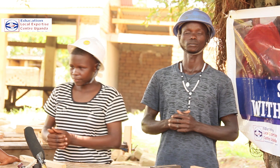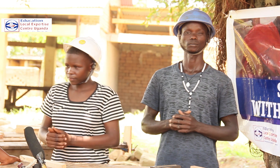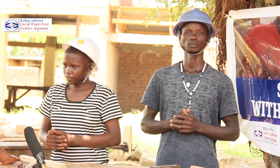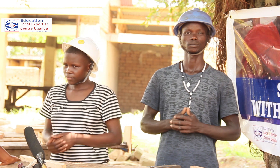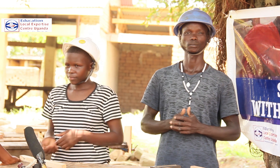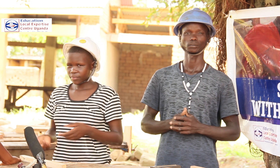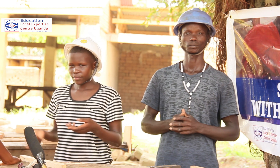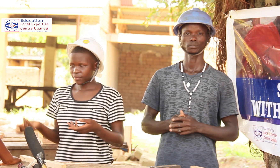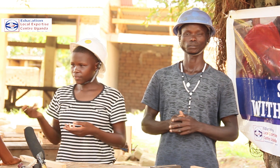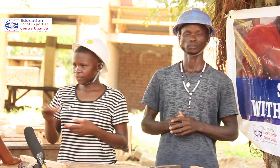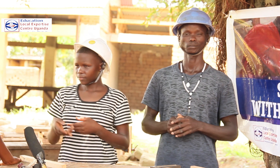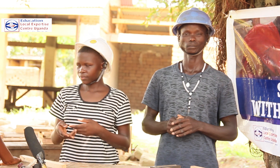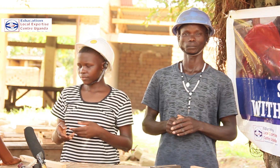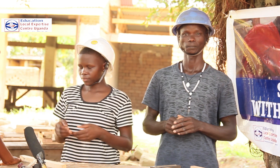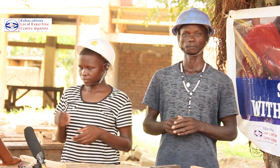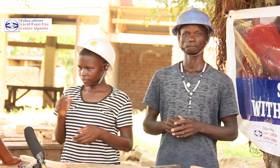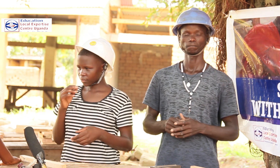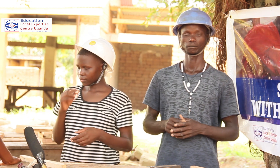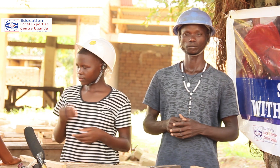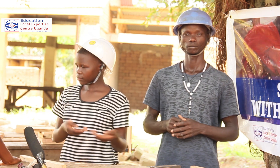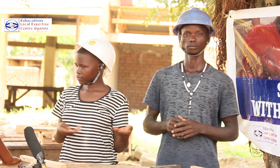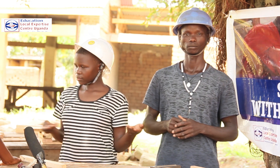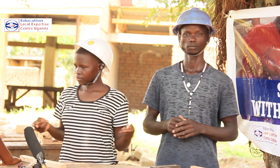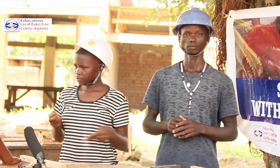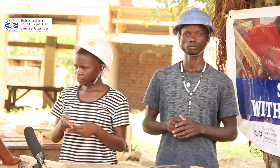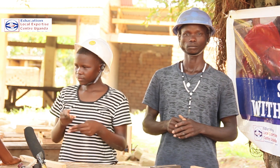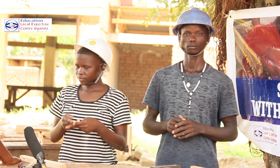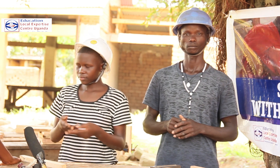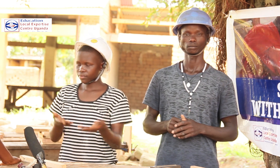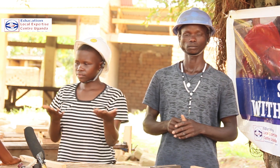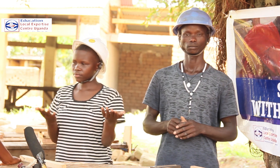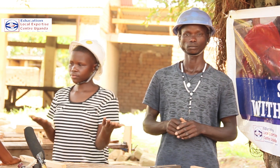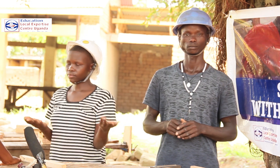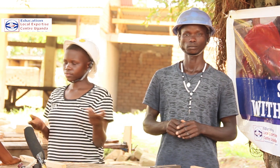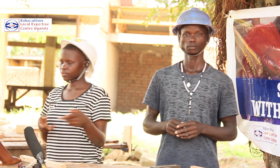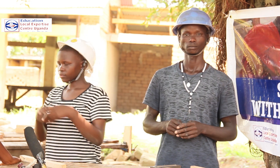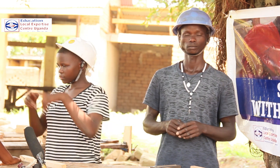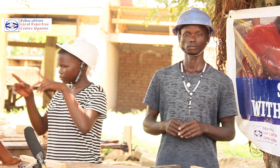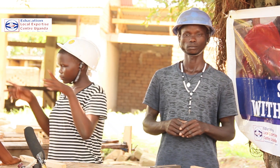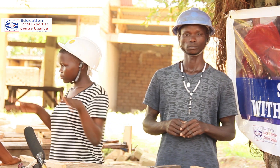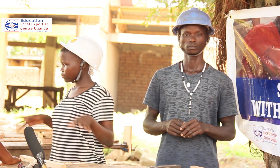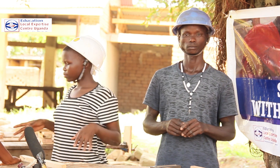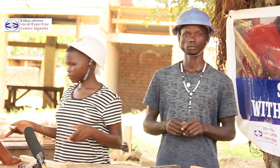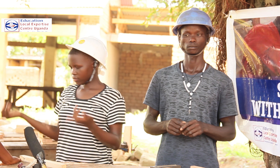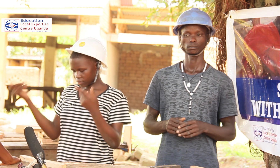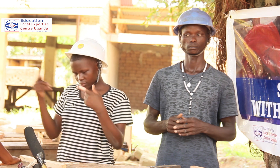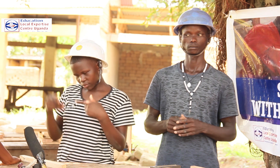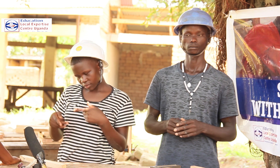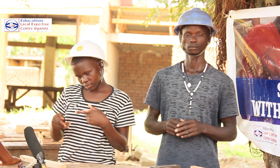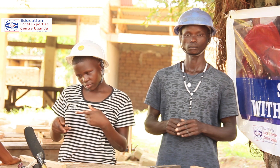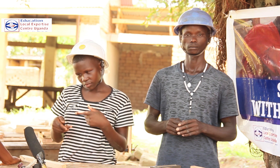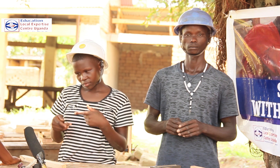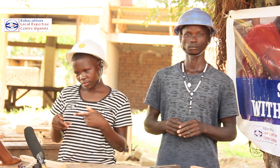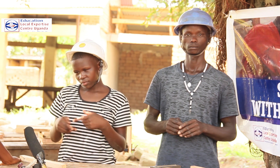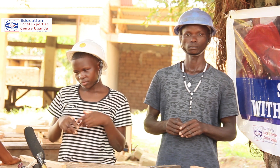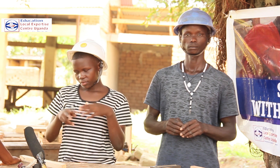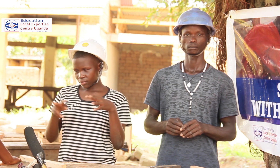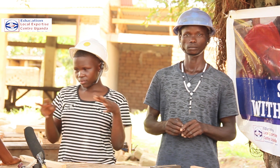But he doesn't know his name. He's just thanking the sponsorship for bringing this